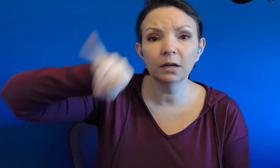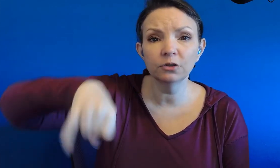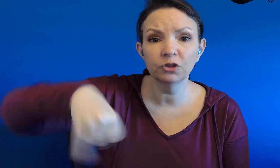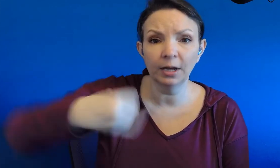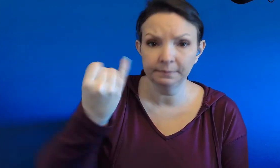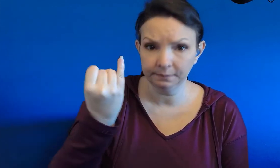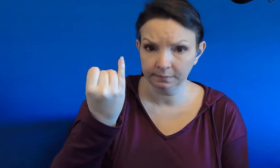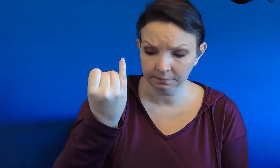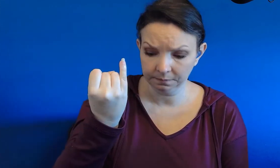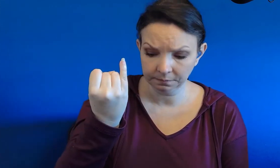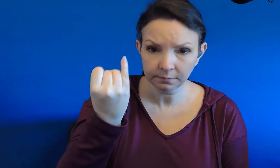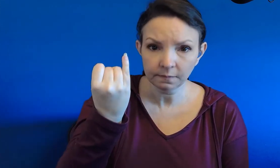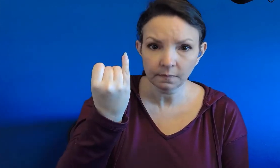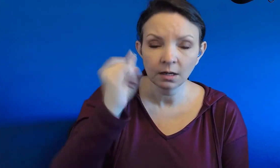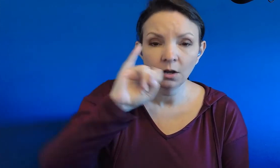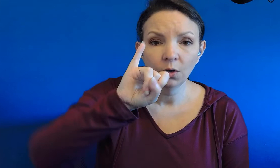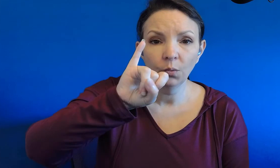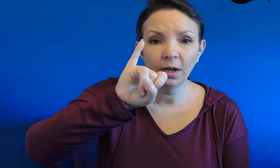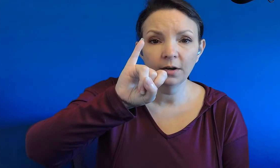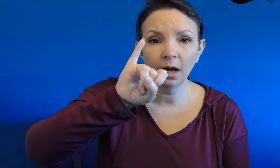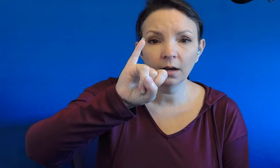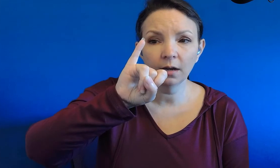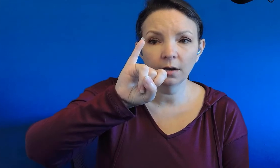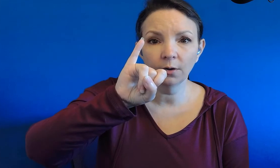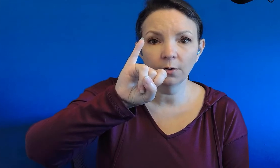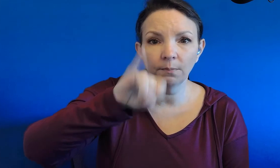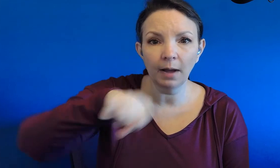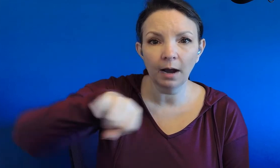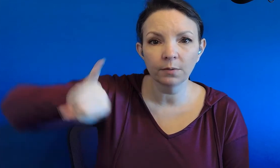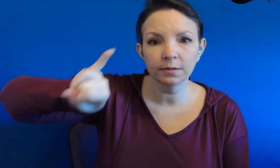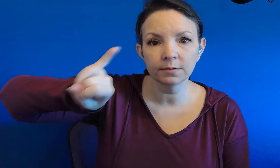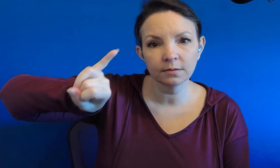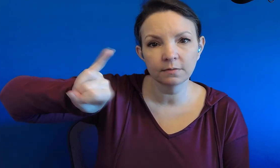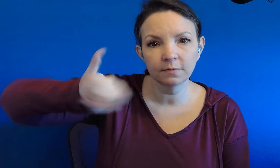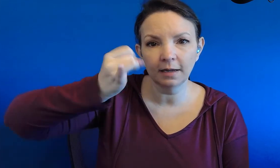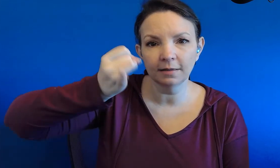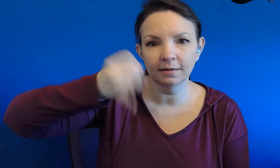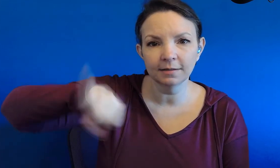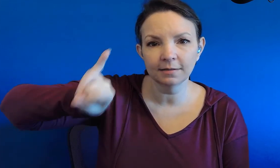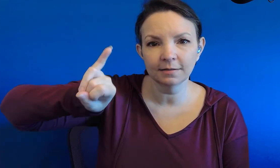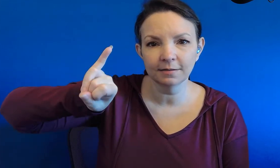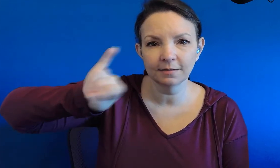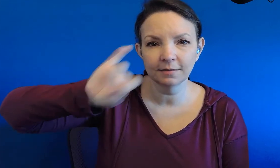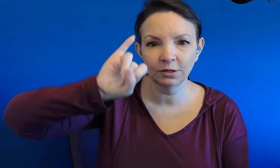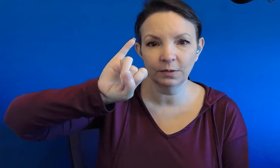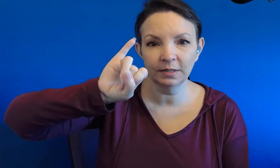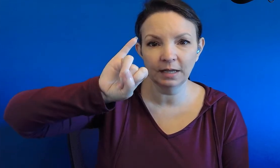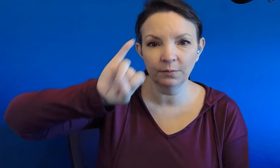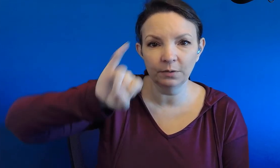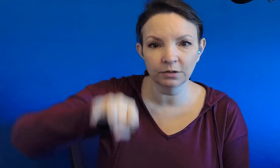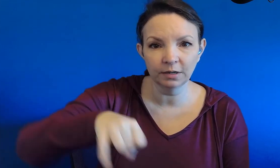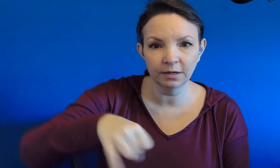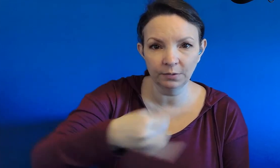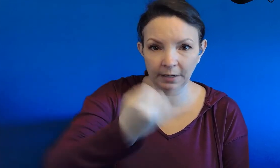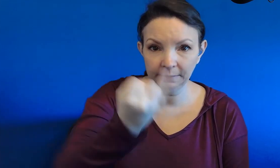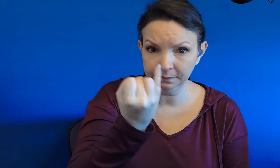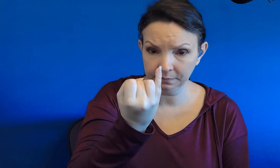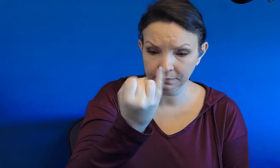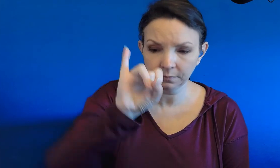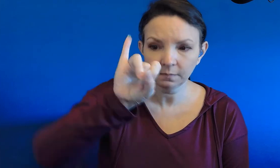J. We are not going to go backwards like this. So instead, we're just going to go down.